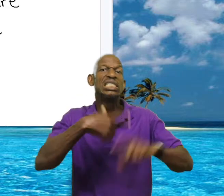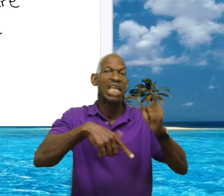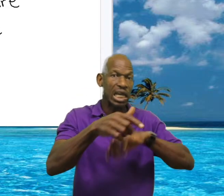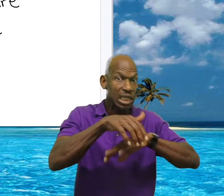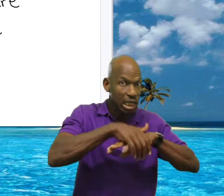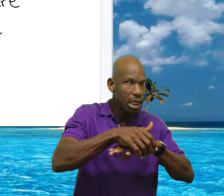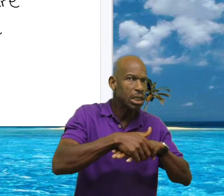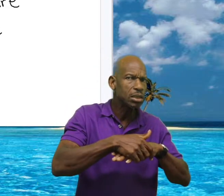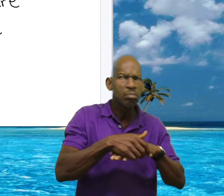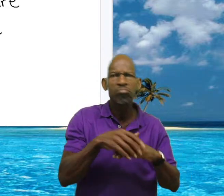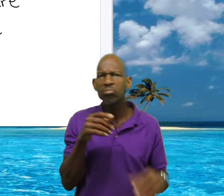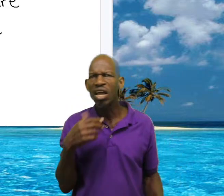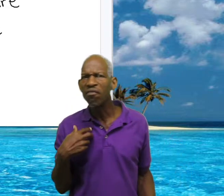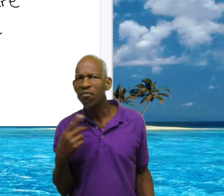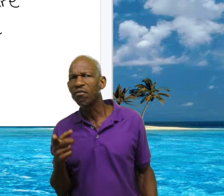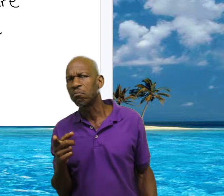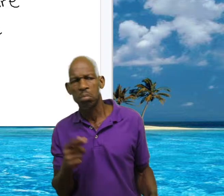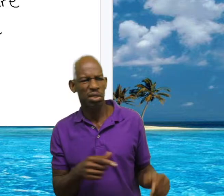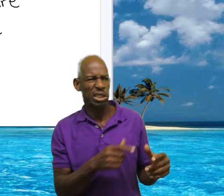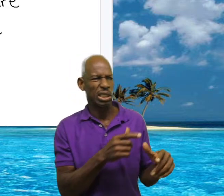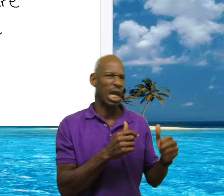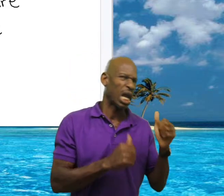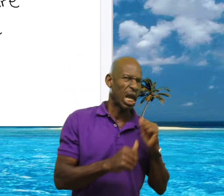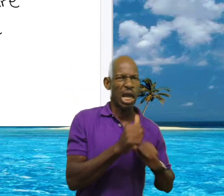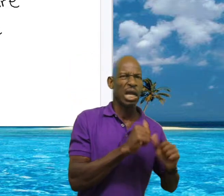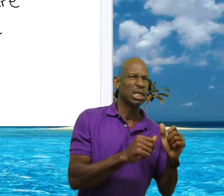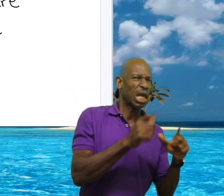English. So these here are called telling